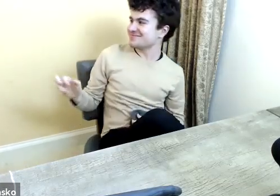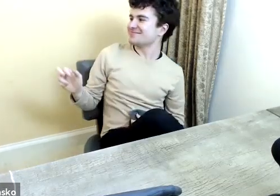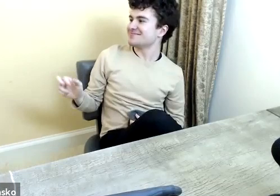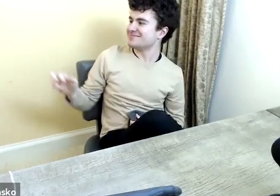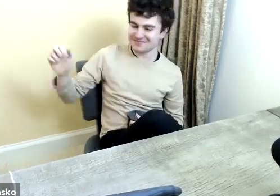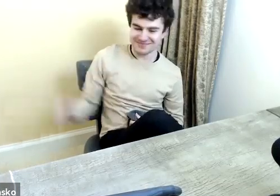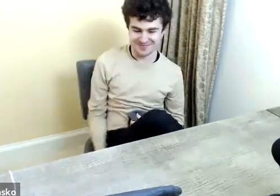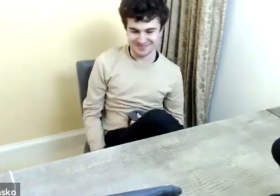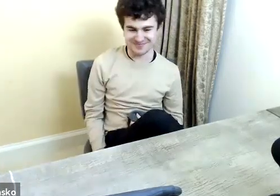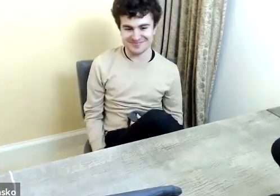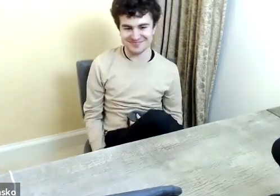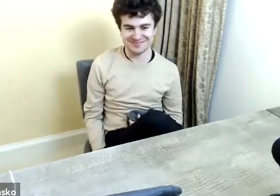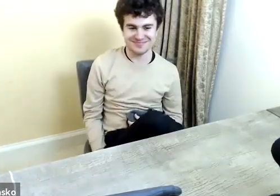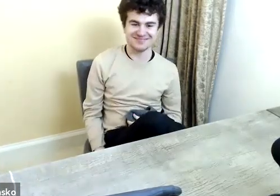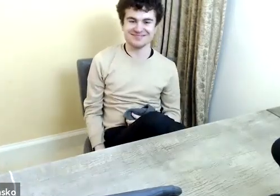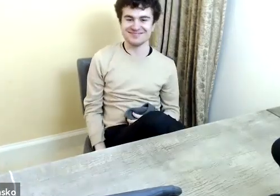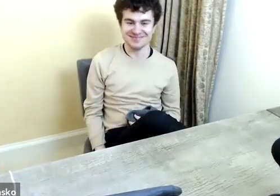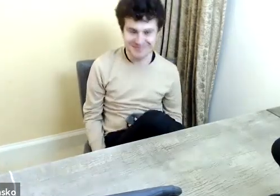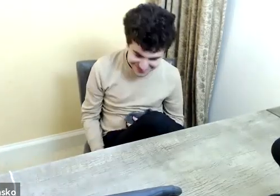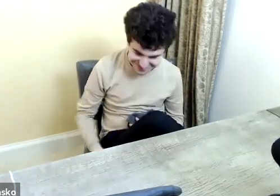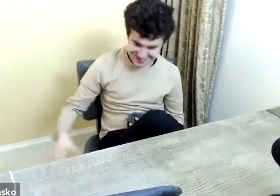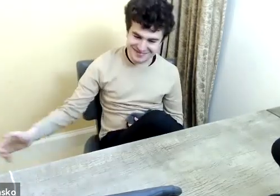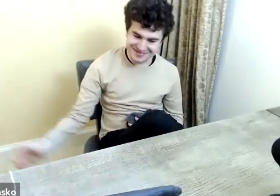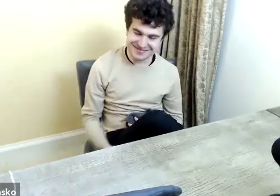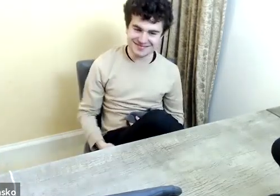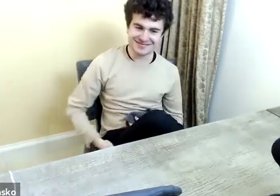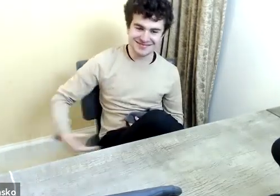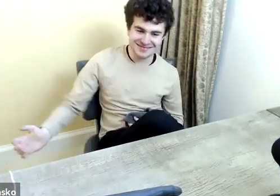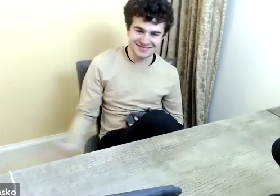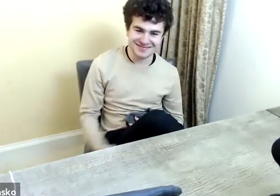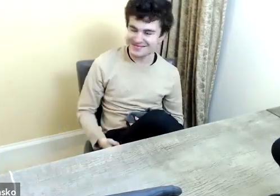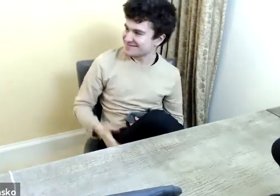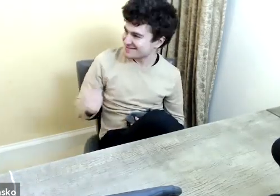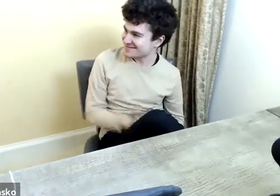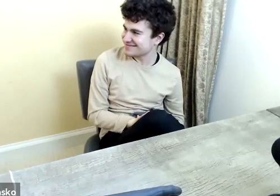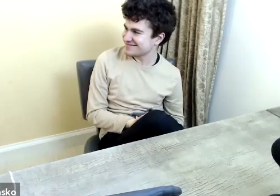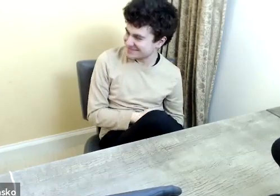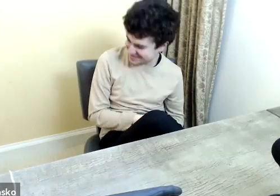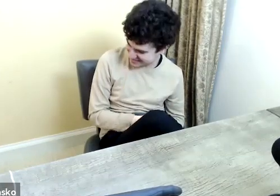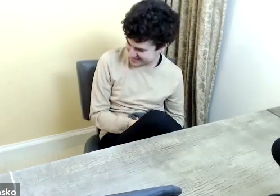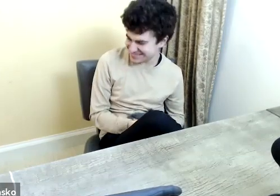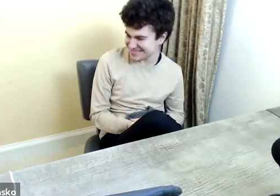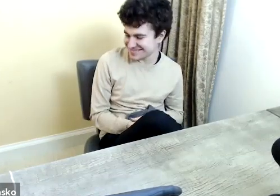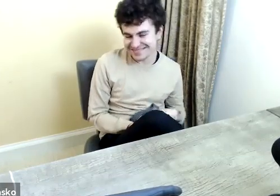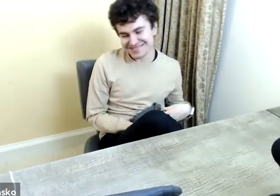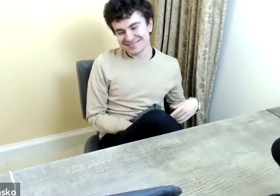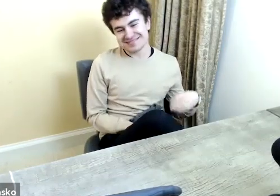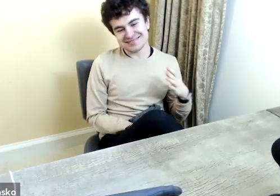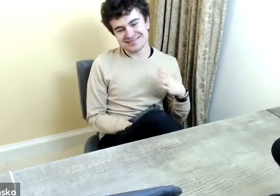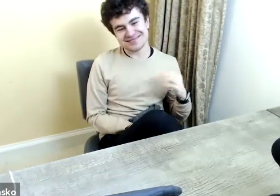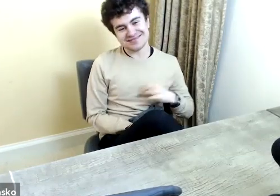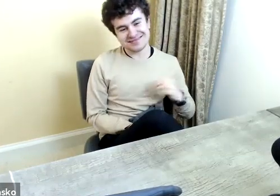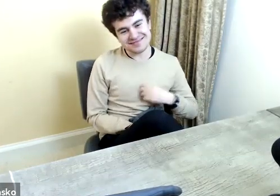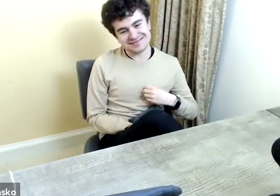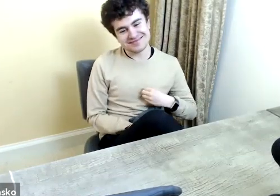first. Lunch in the cafeteria would be too chaotic for me to use my device and be heard, so a few friends would ask if I could come